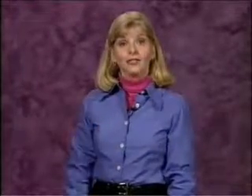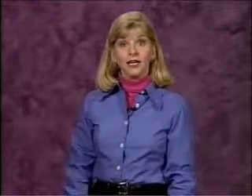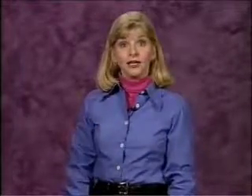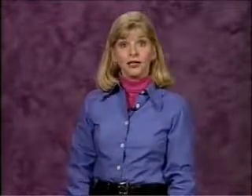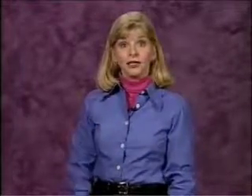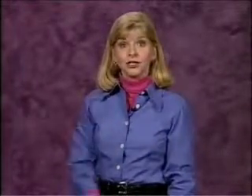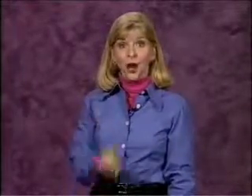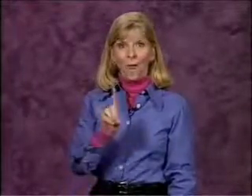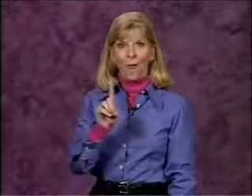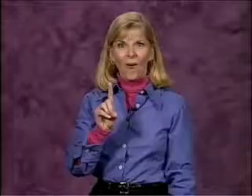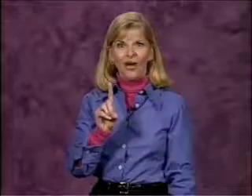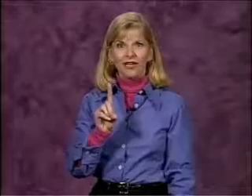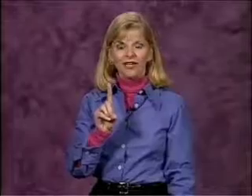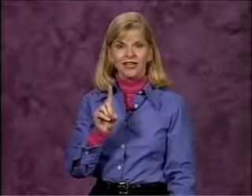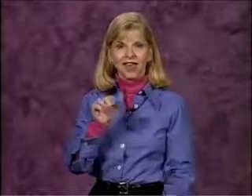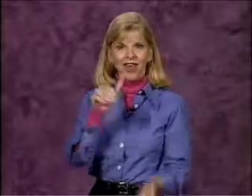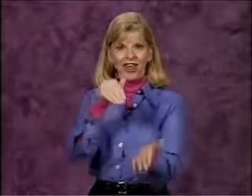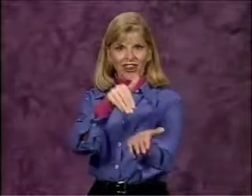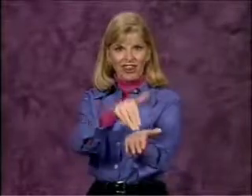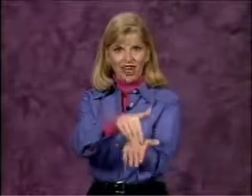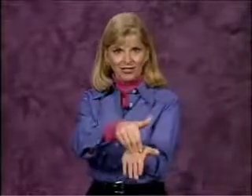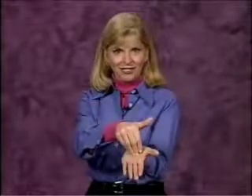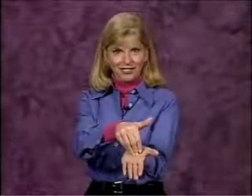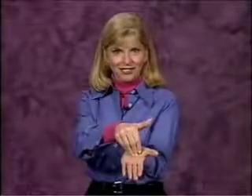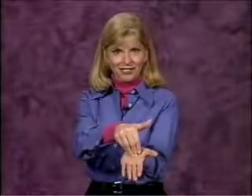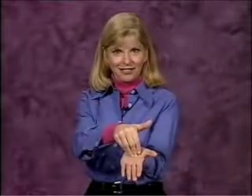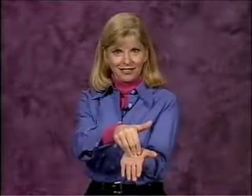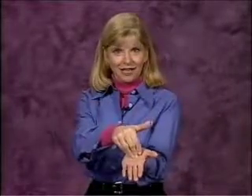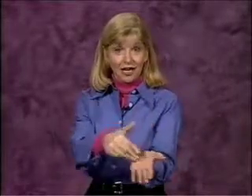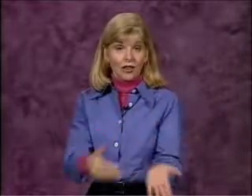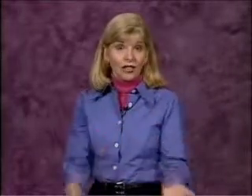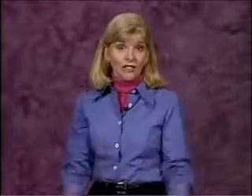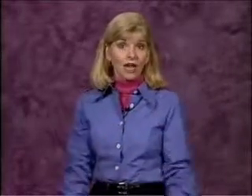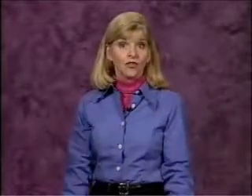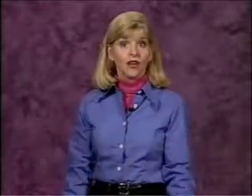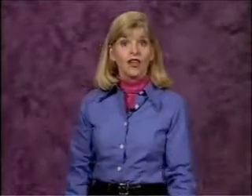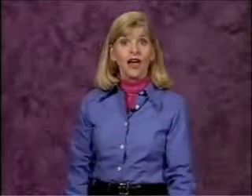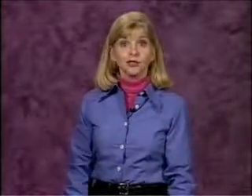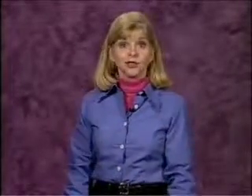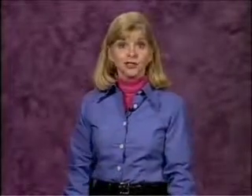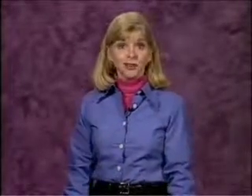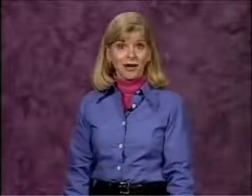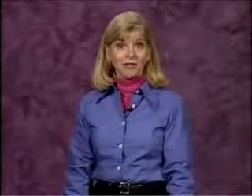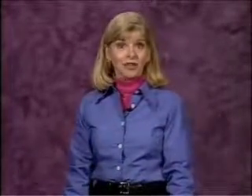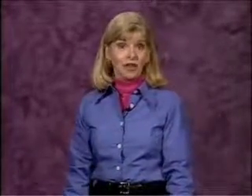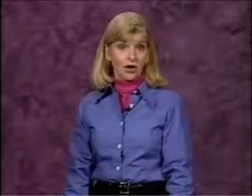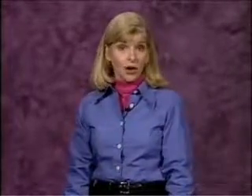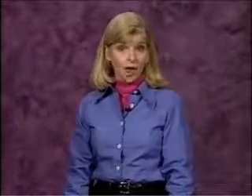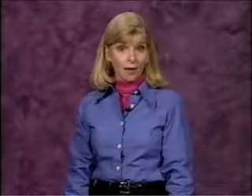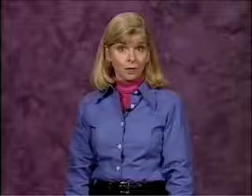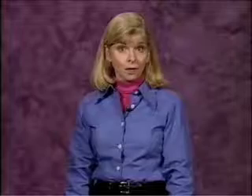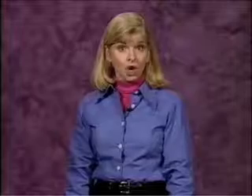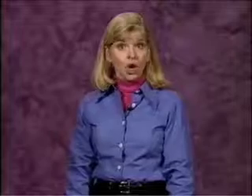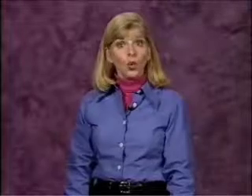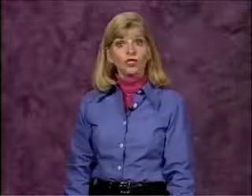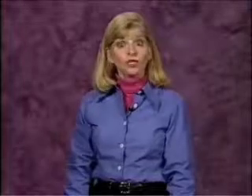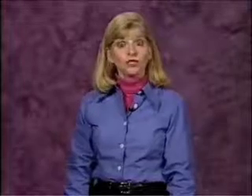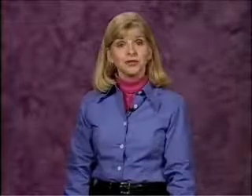998. 999. And here's 1,000. The sign for 1,000 is based on the letter M, which is